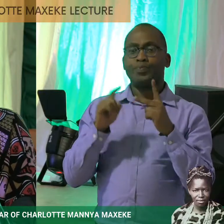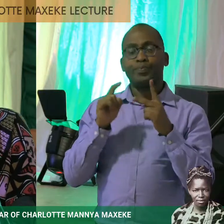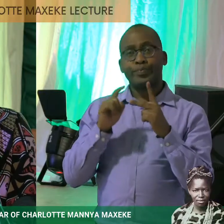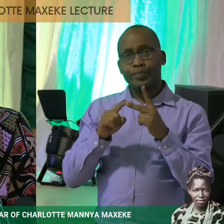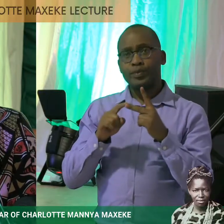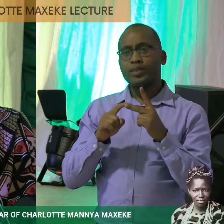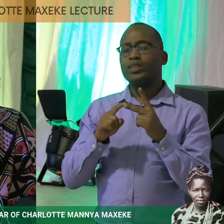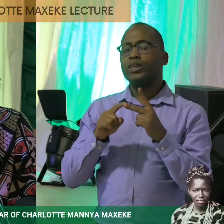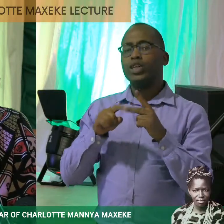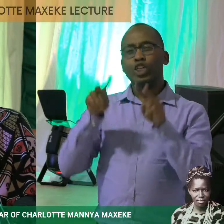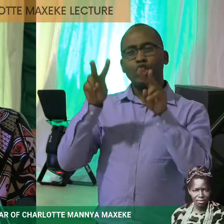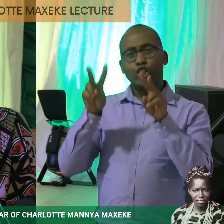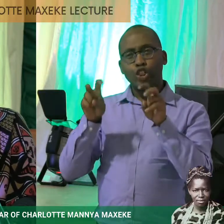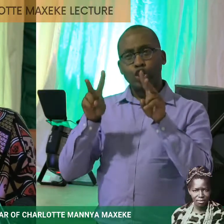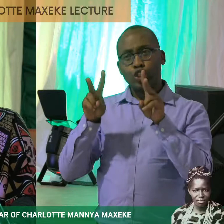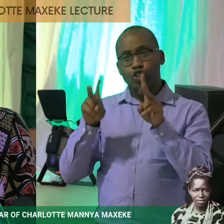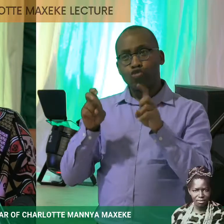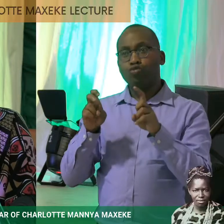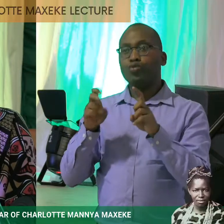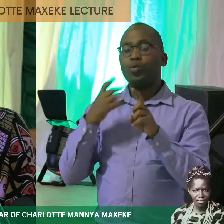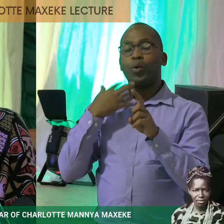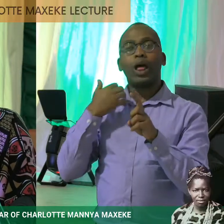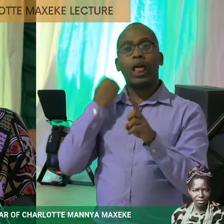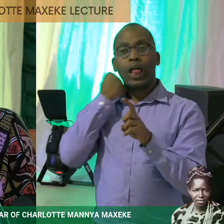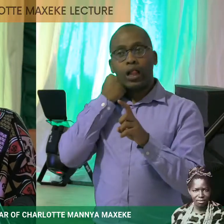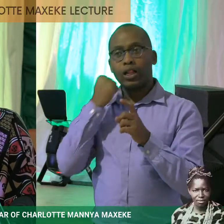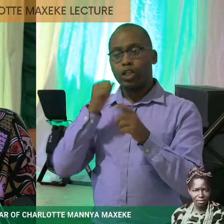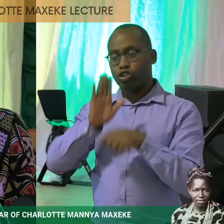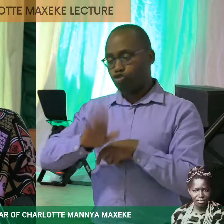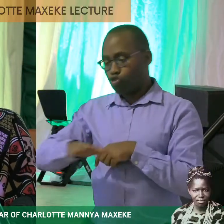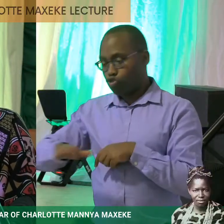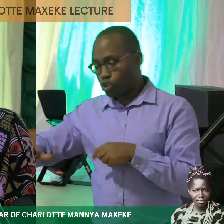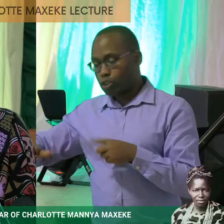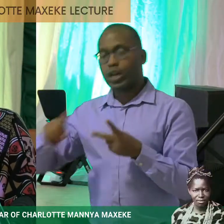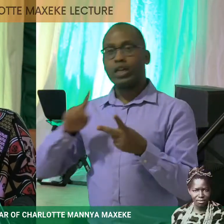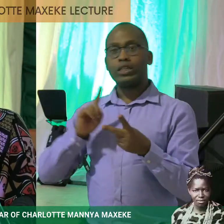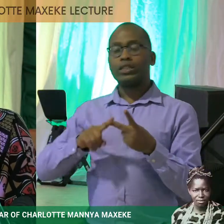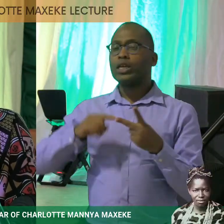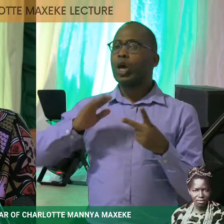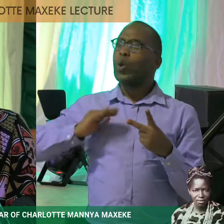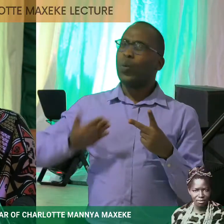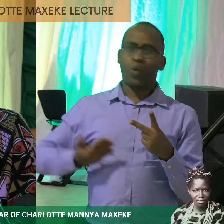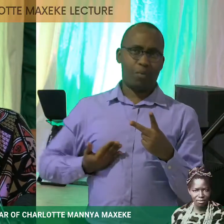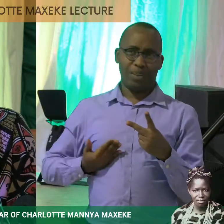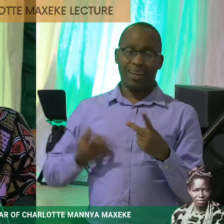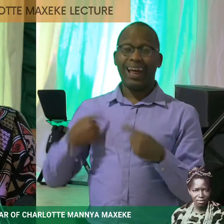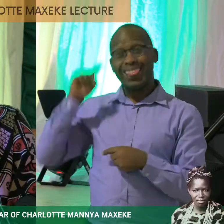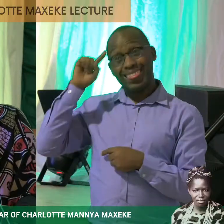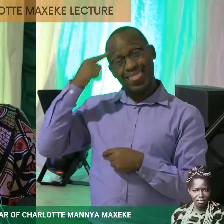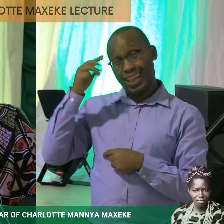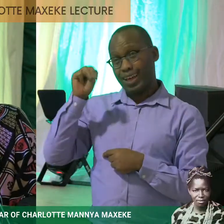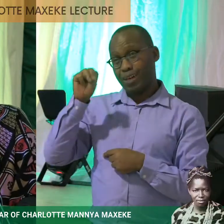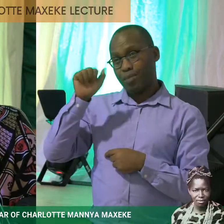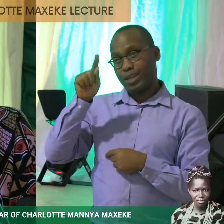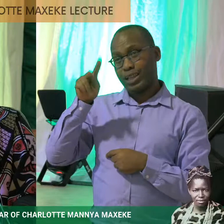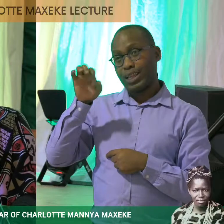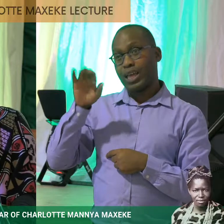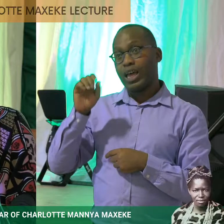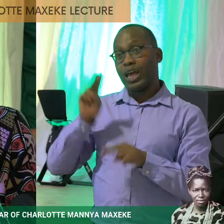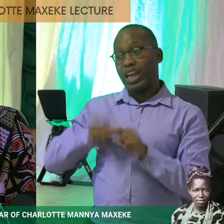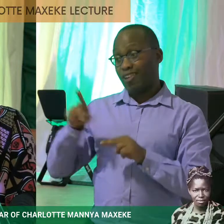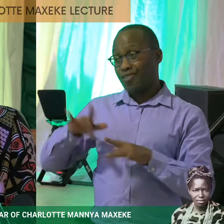nabantwana lelona hlazo ke umama Maxeke ebeya kudaniswa lilo xa ebesekho phakathi kwethu.